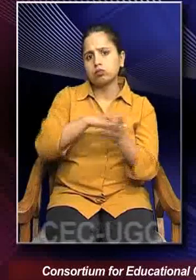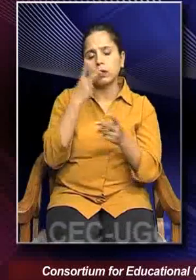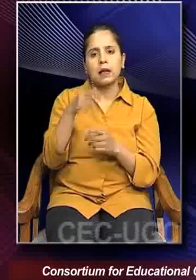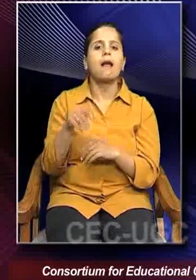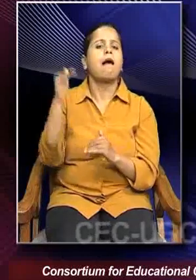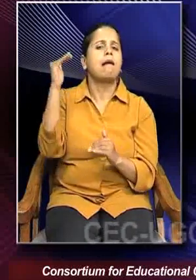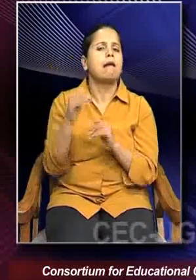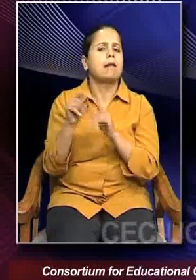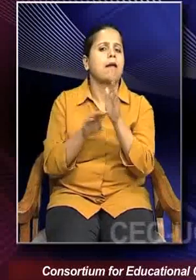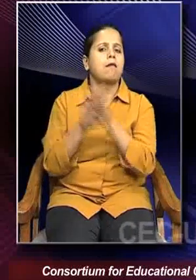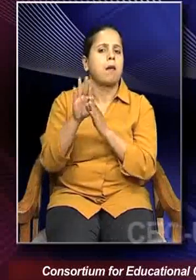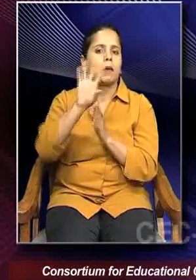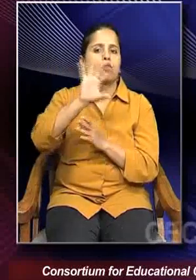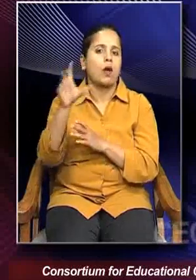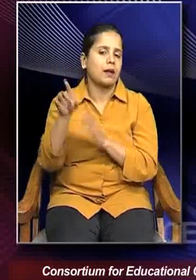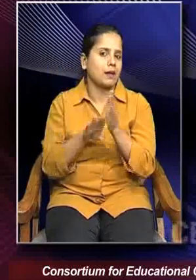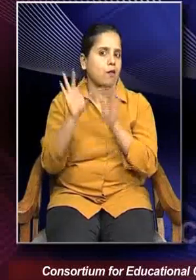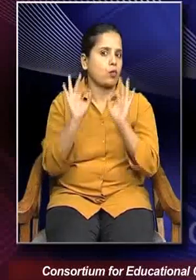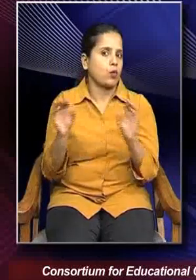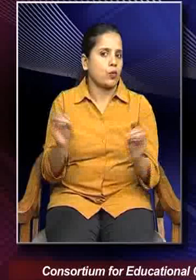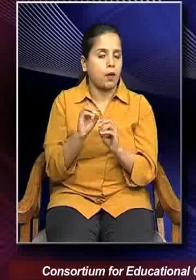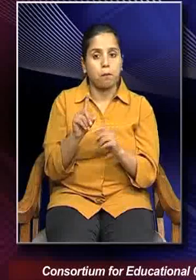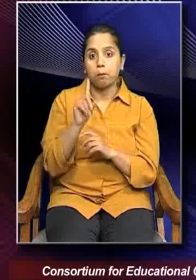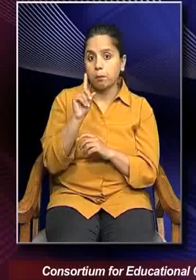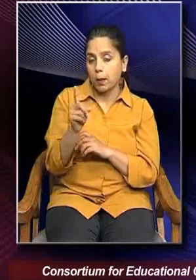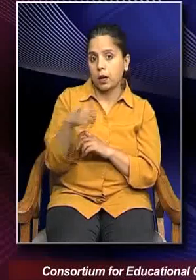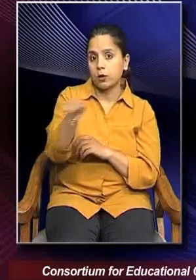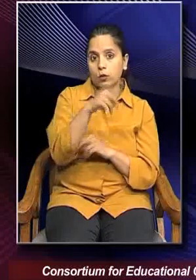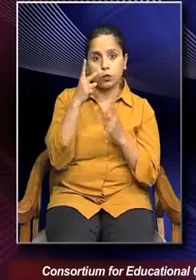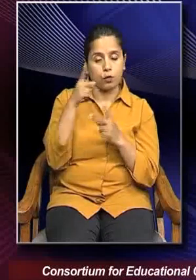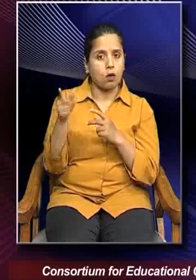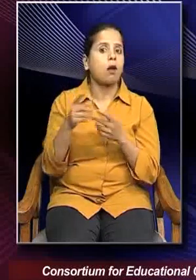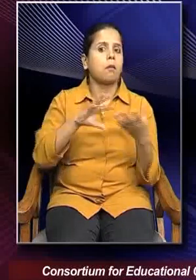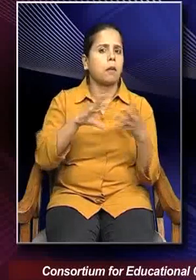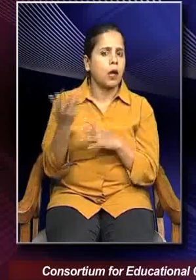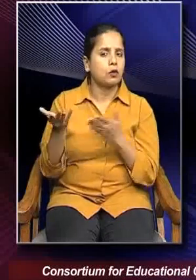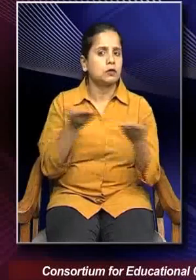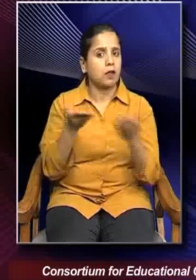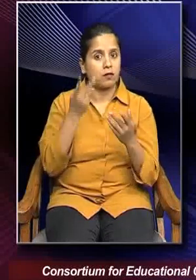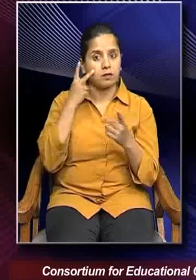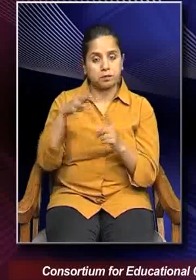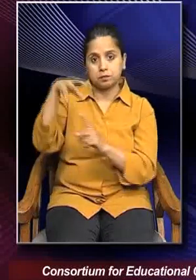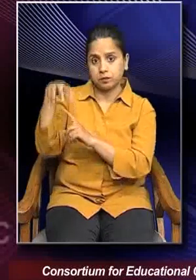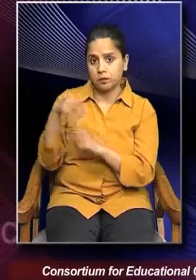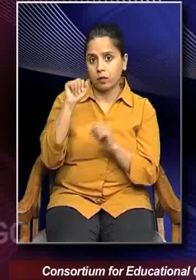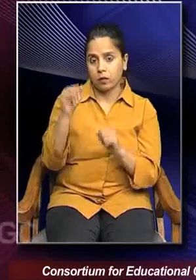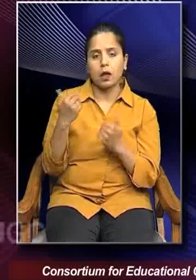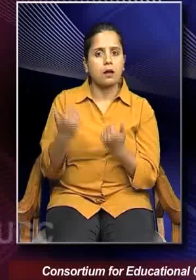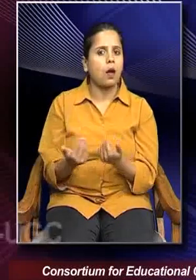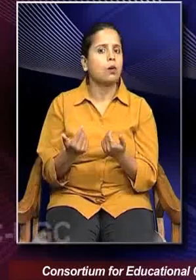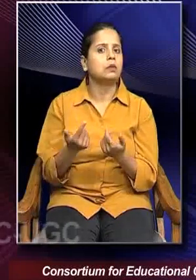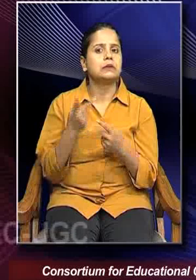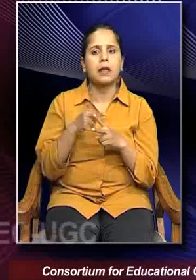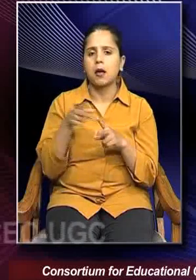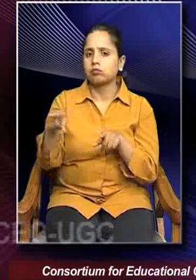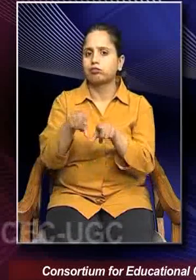least developed countries today. However, if you look at their manufacturing and service sector, we find that they are still